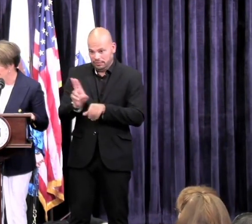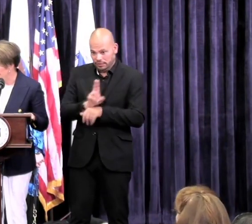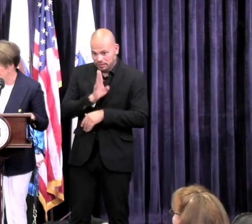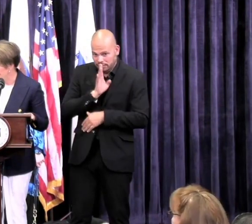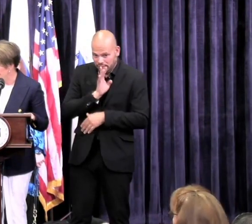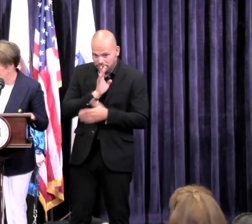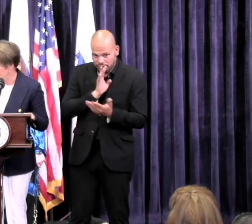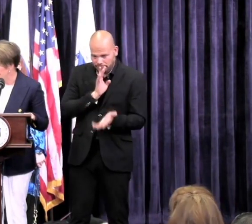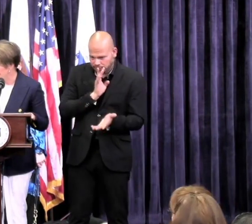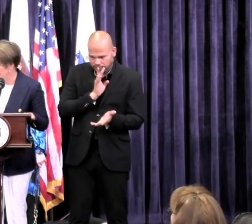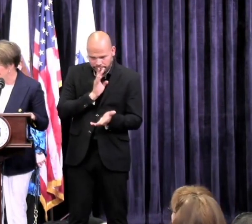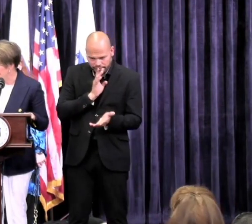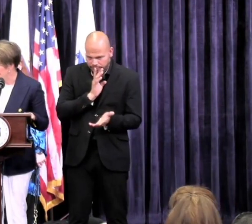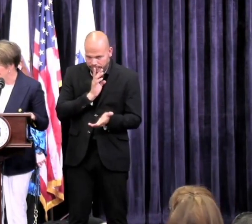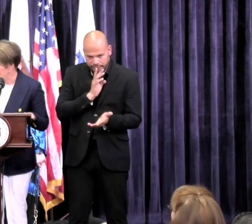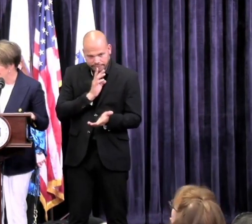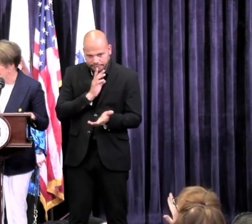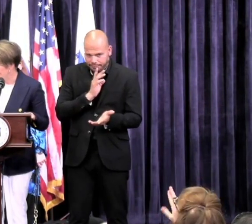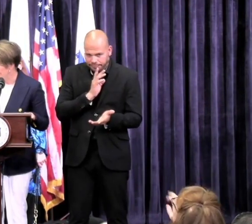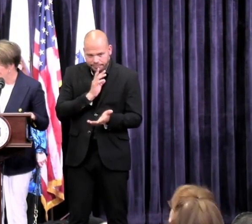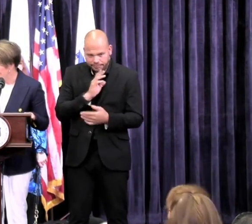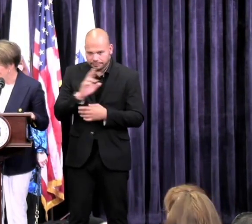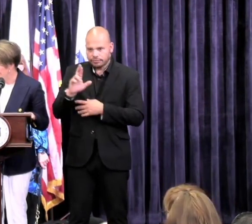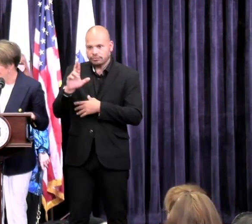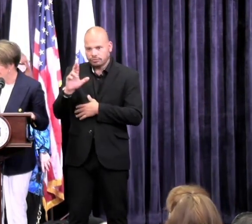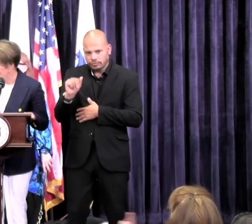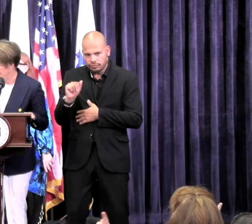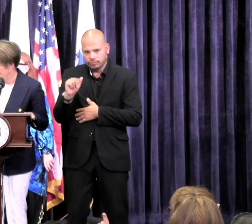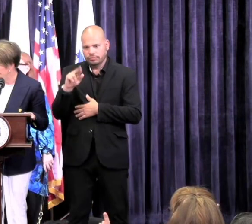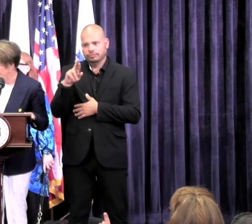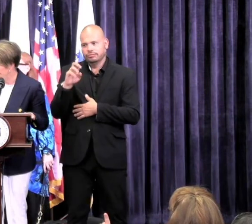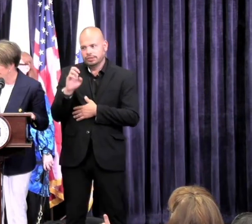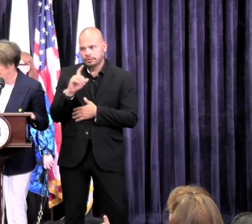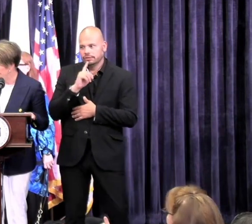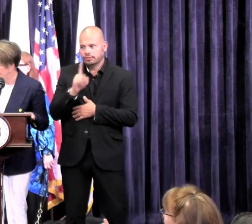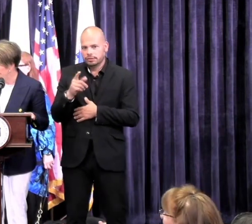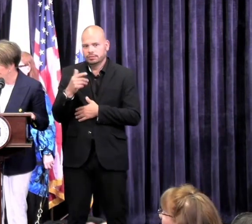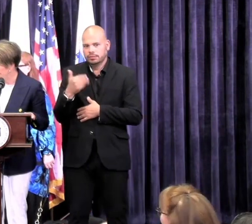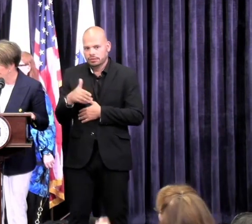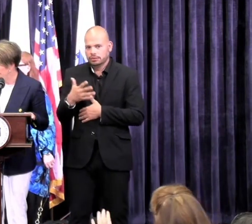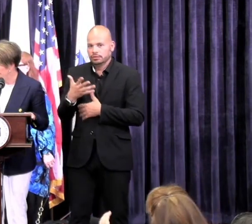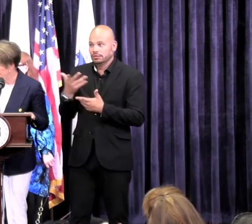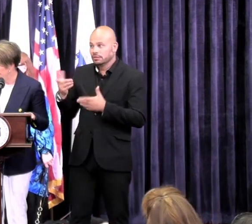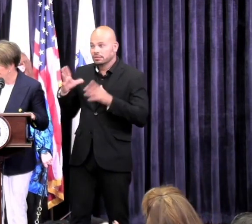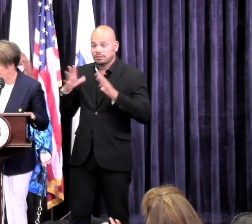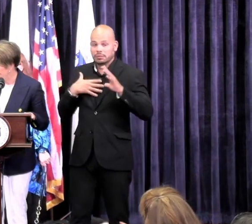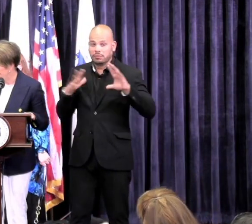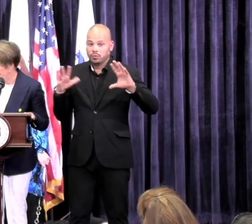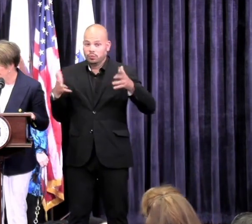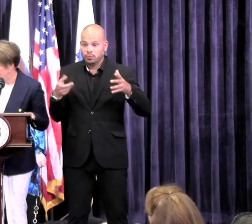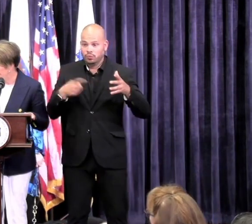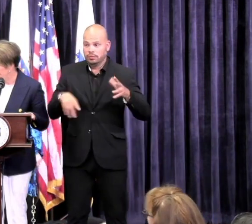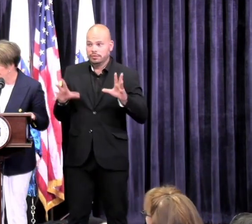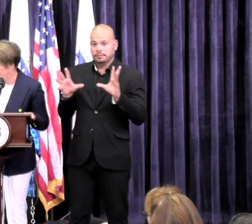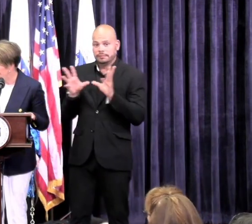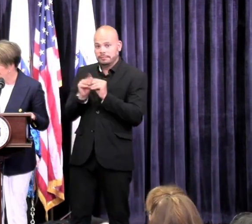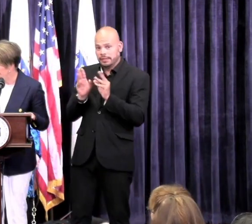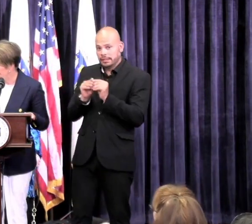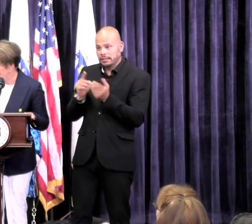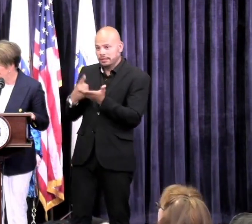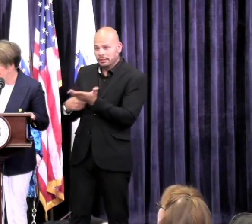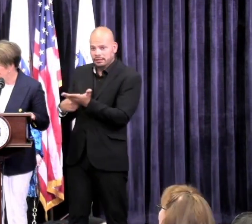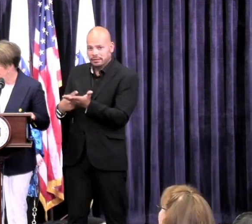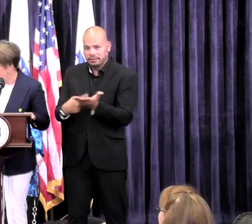very rarely works so as the proof meets and deliberates please keep that in